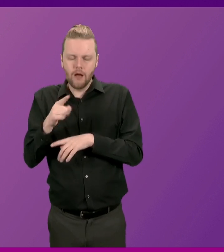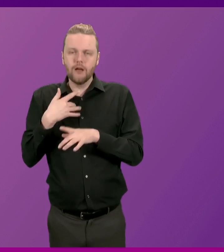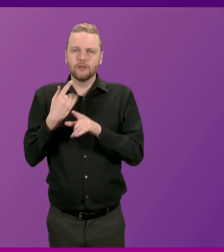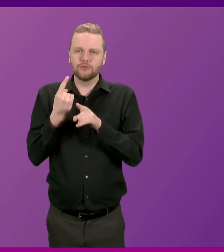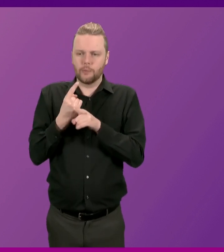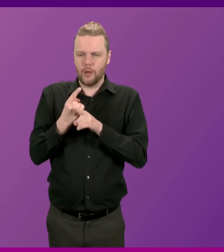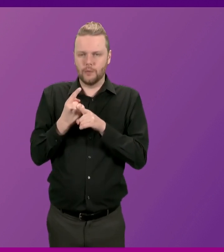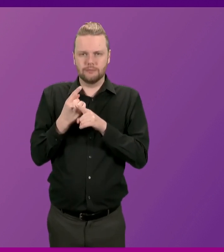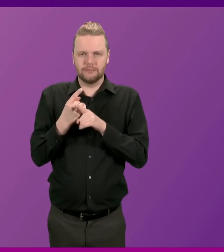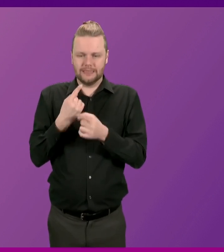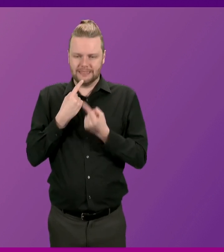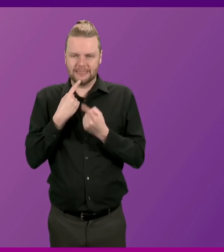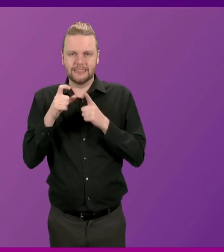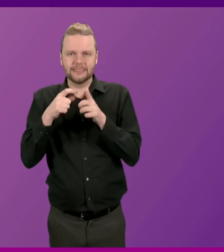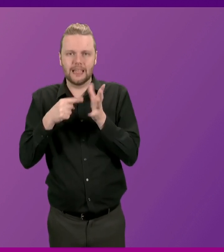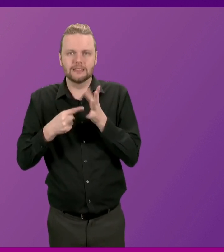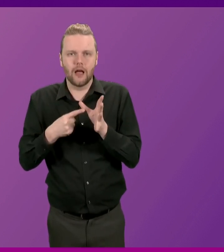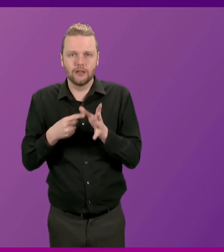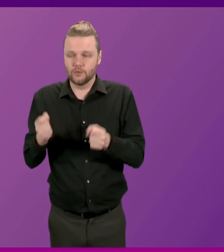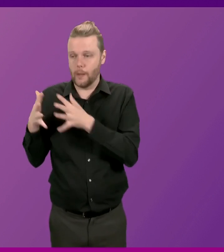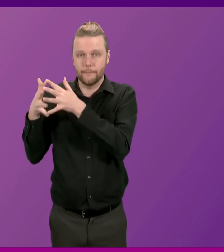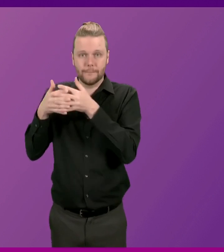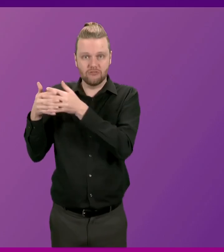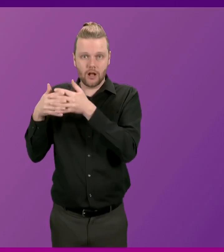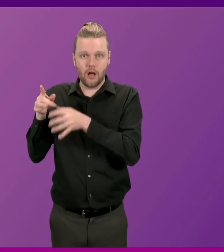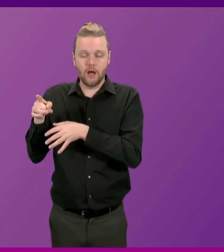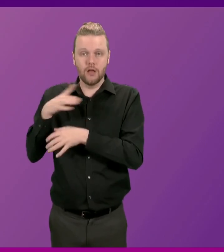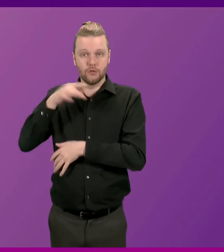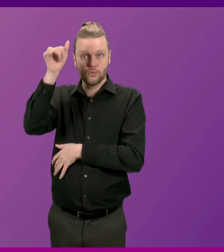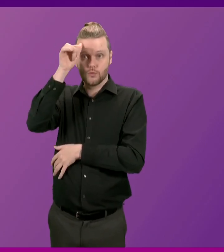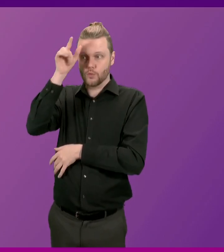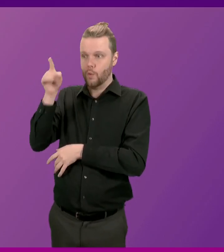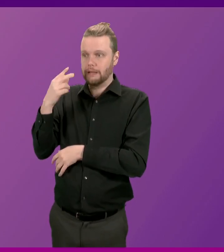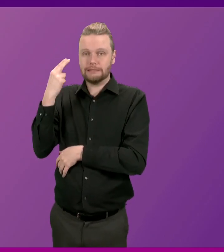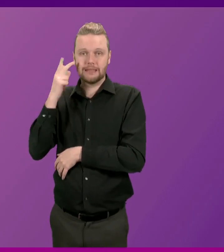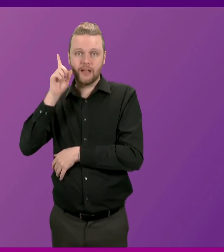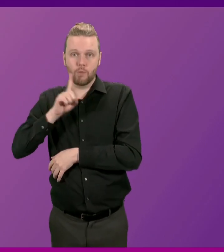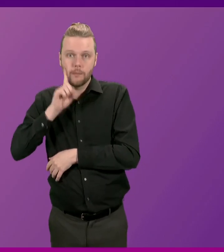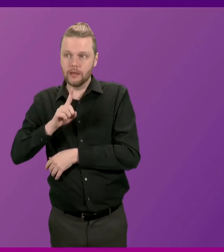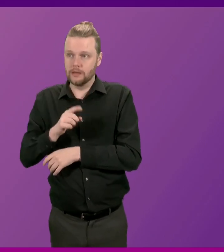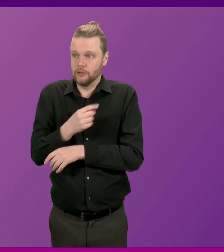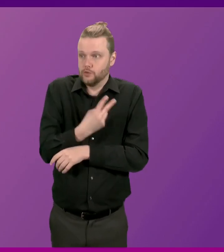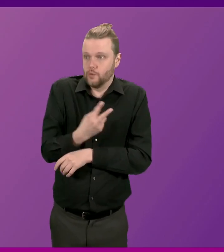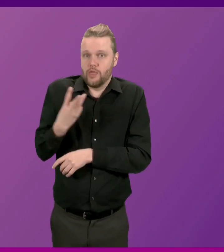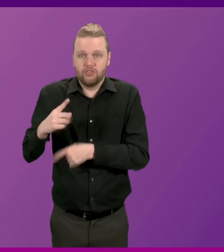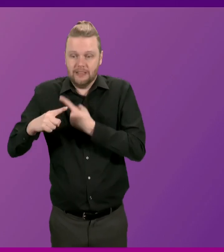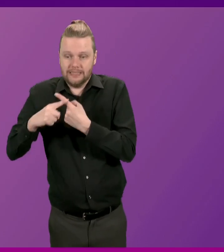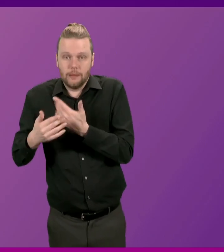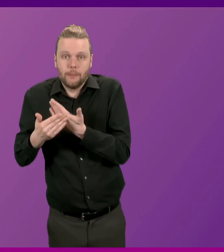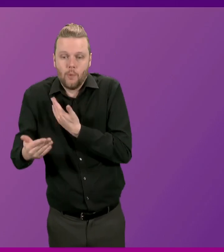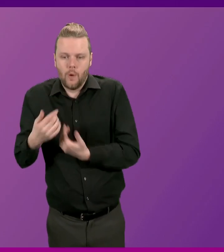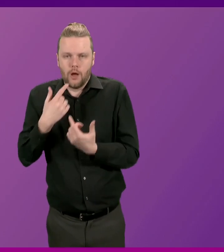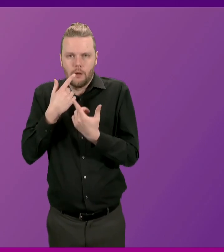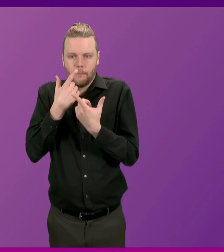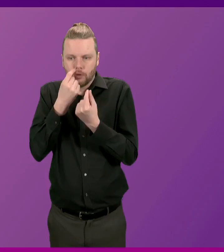data, the very fact that in America, that we know that deaf women are 2 or 3 times more likely to